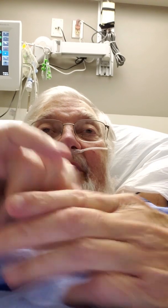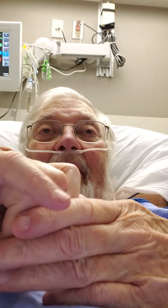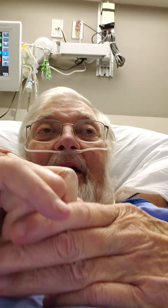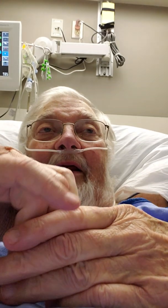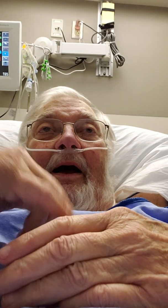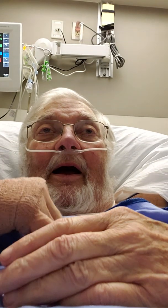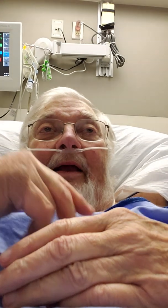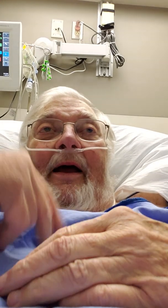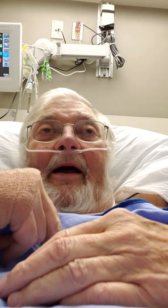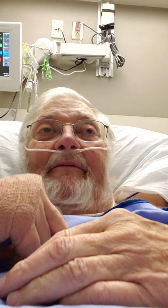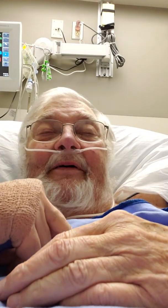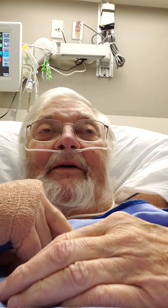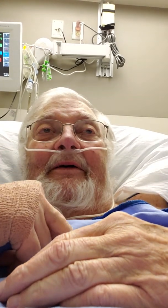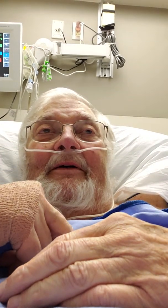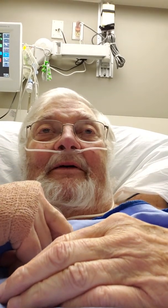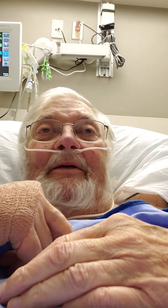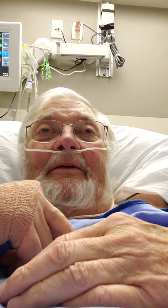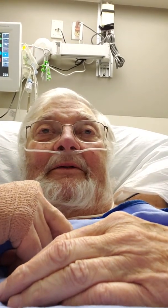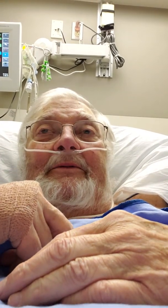That I have